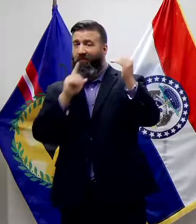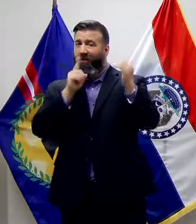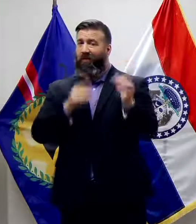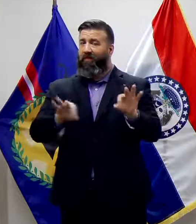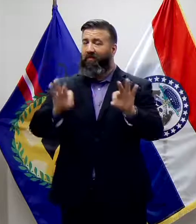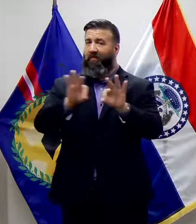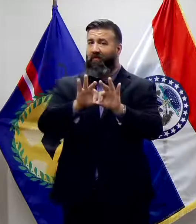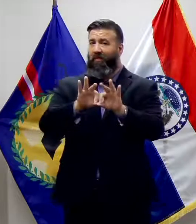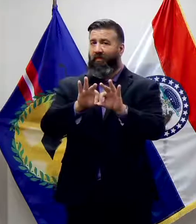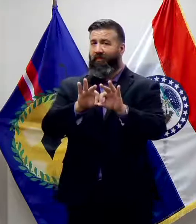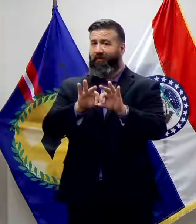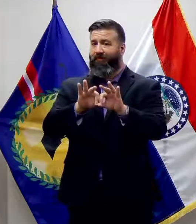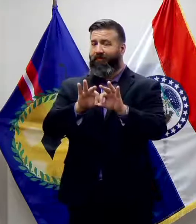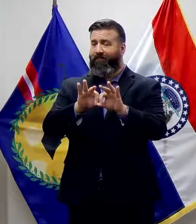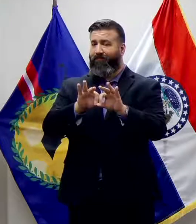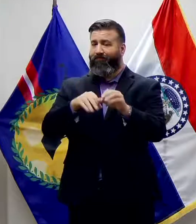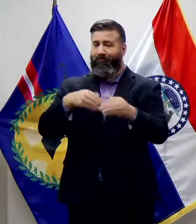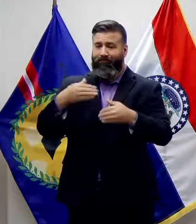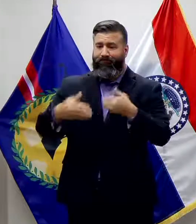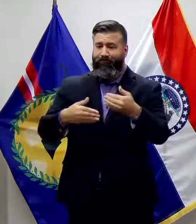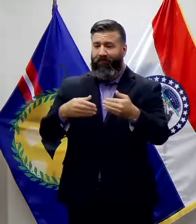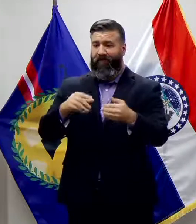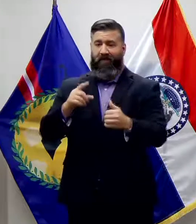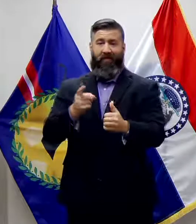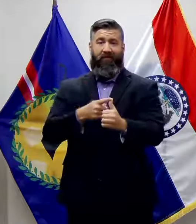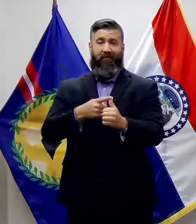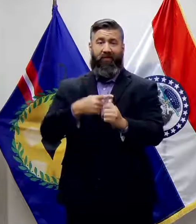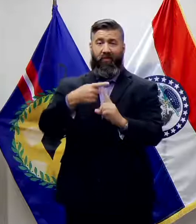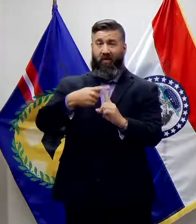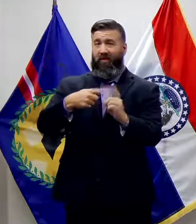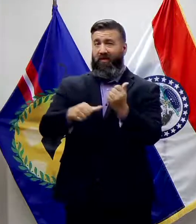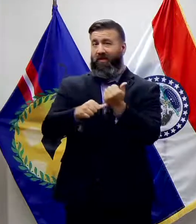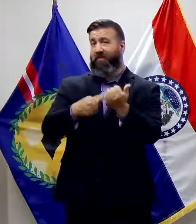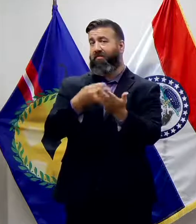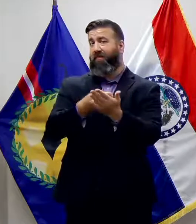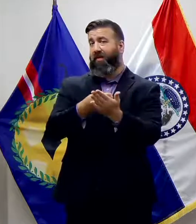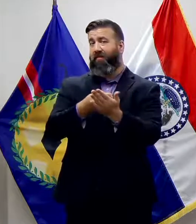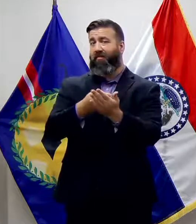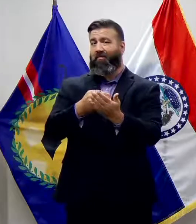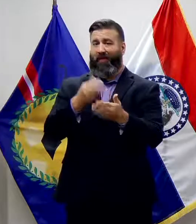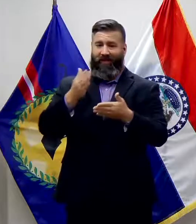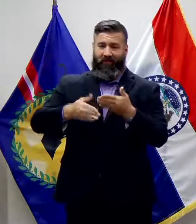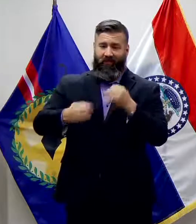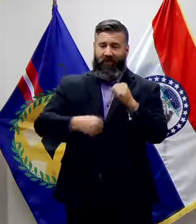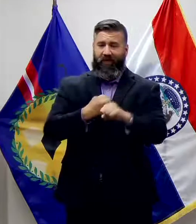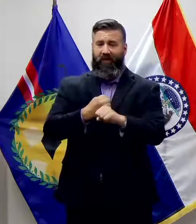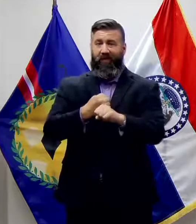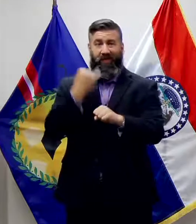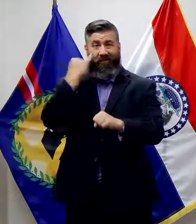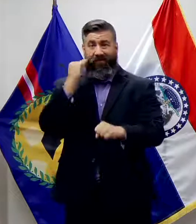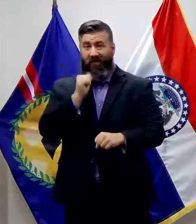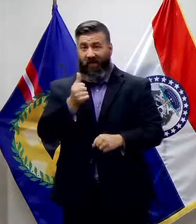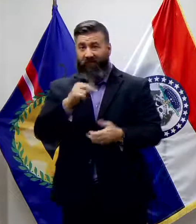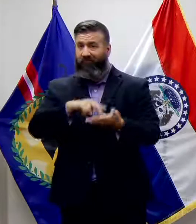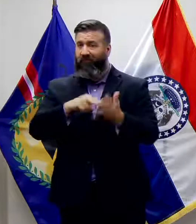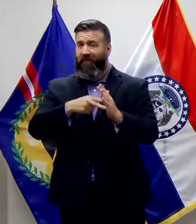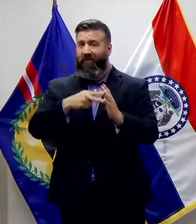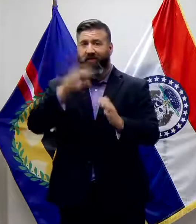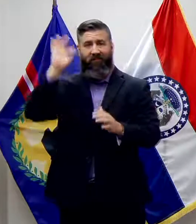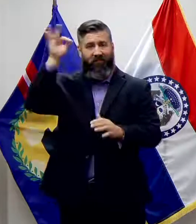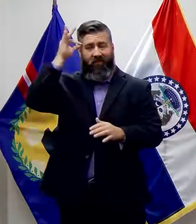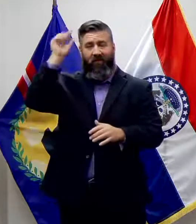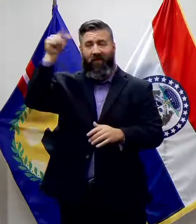important that we get through these rental assistance funds by the end of the year, because then the federal government could pull them back if we haven't spent